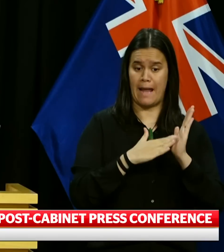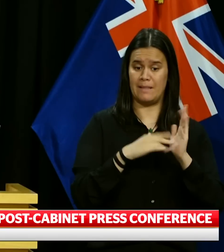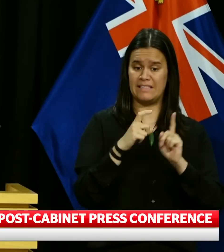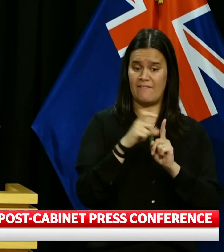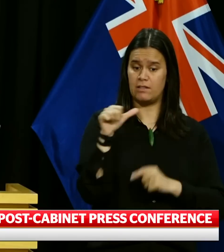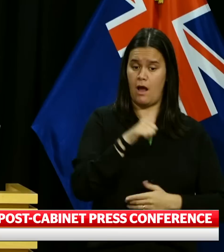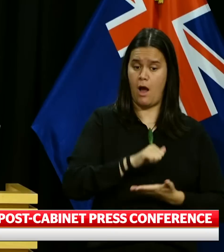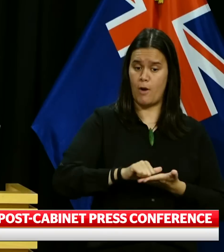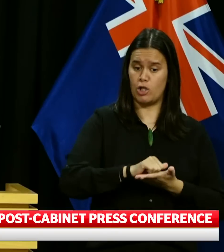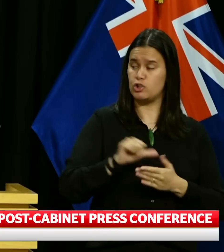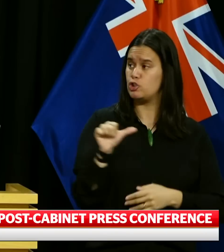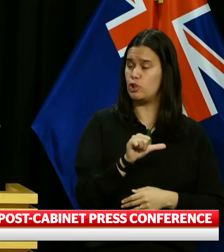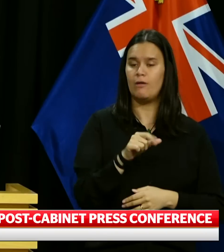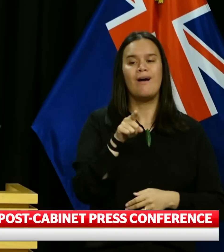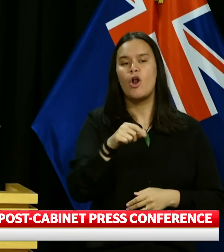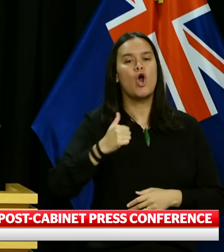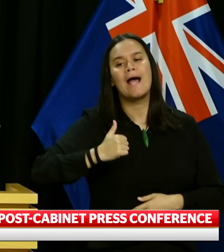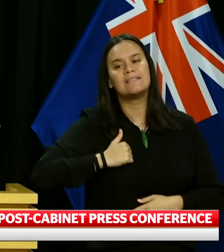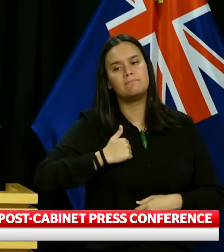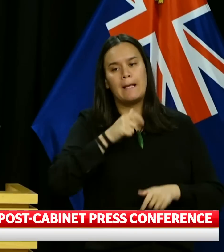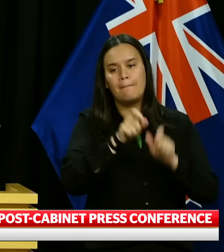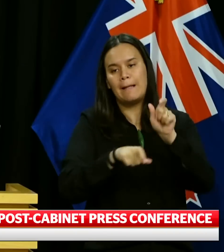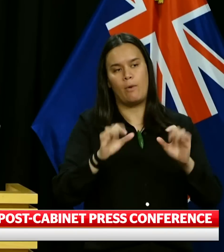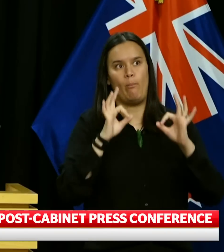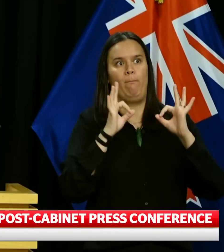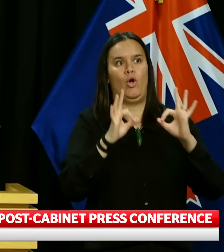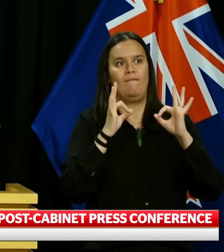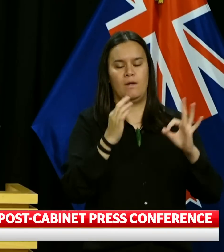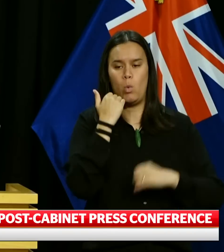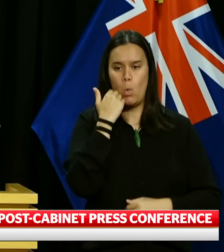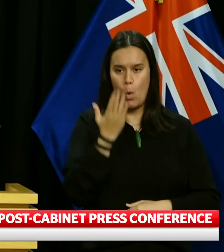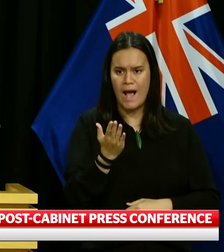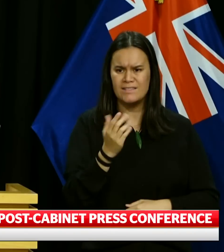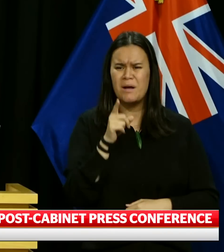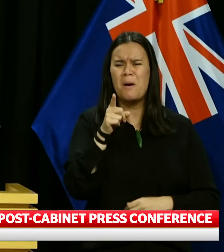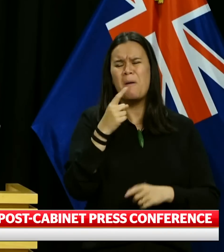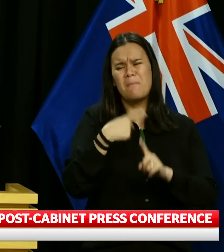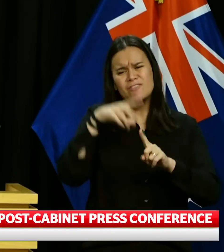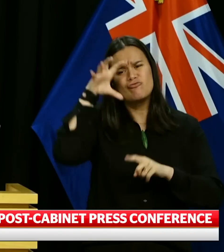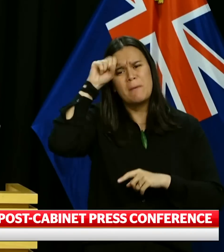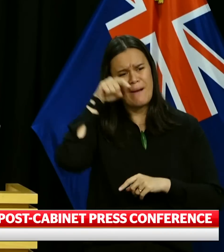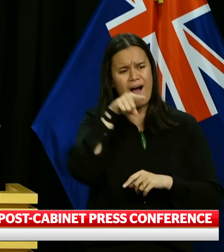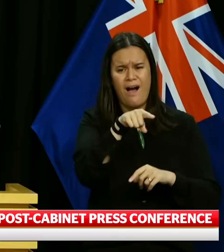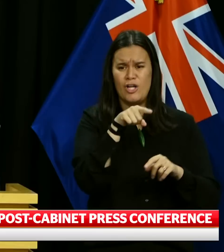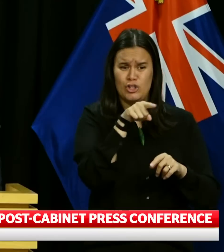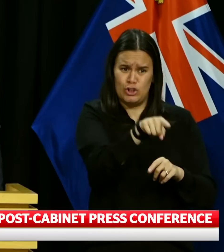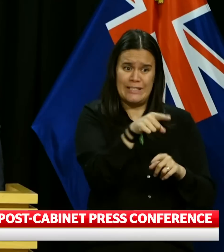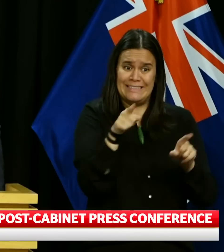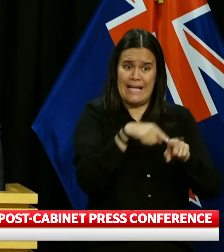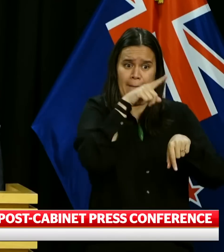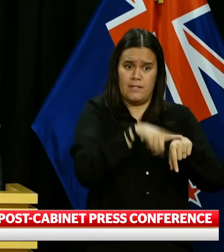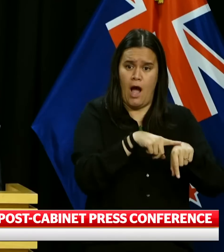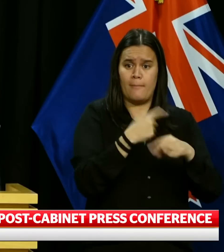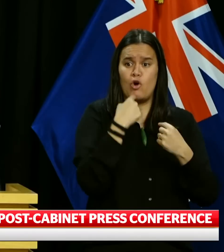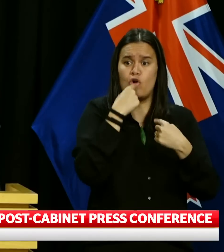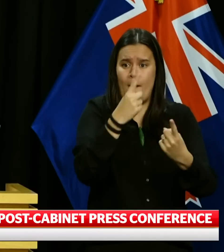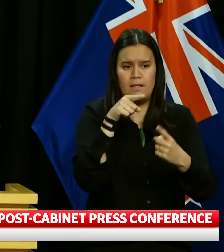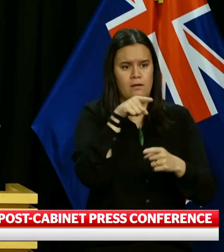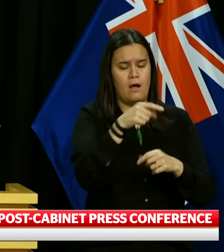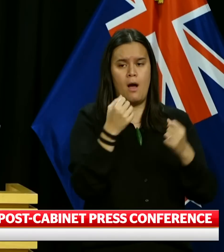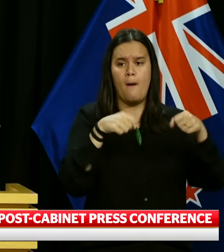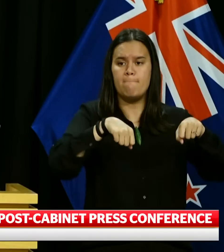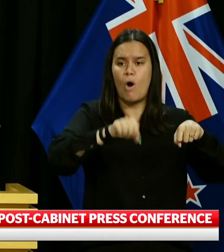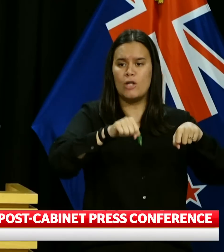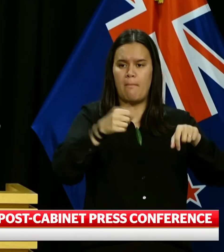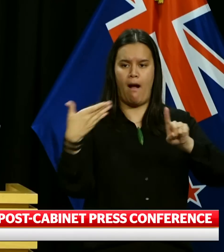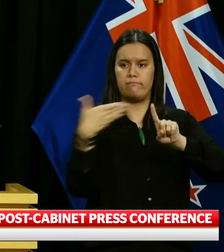don't expect perfection, and I do think we should acknowledge the fact that she had just been hit by a motorcycle. So you Was there any Yeah. pushback Prime from her Minister. office